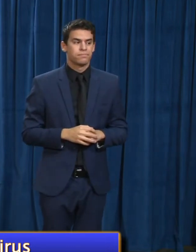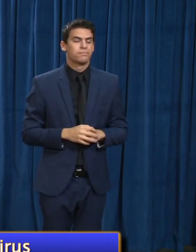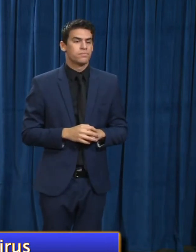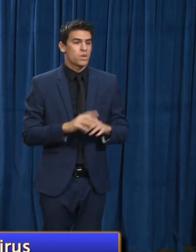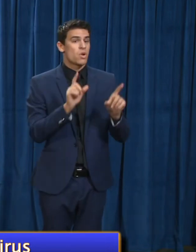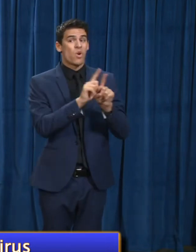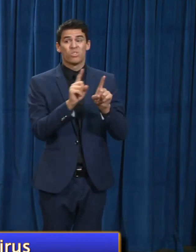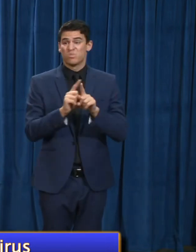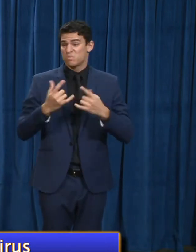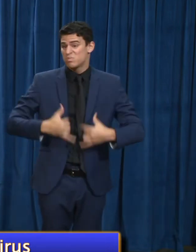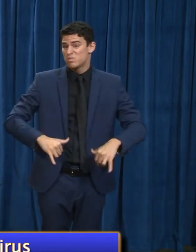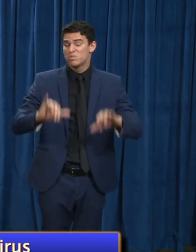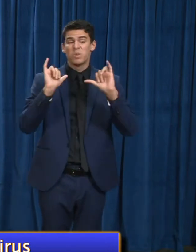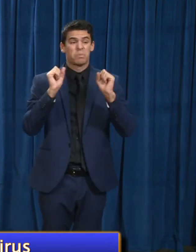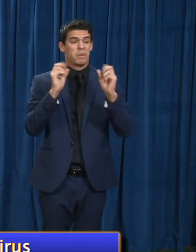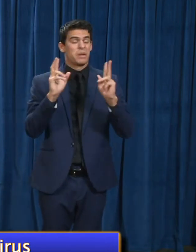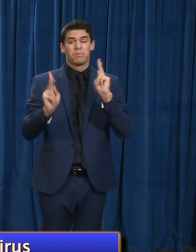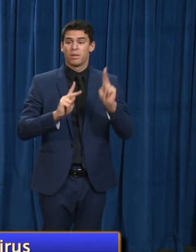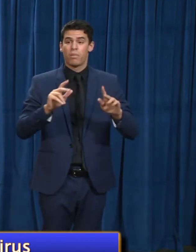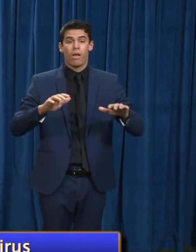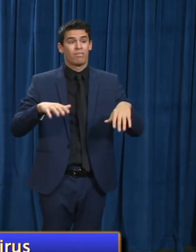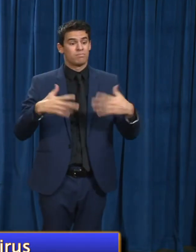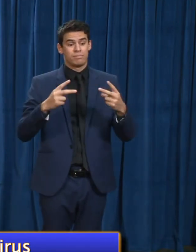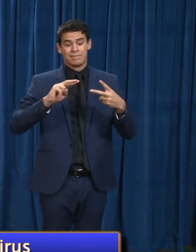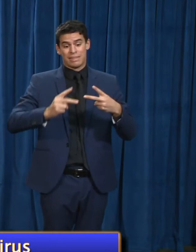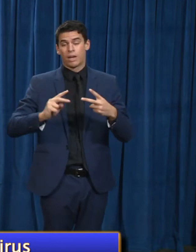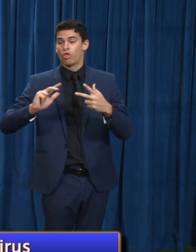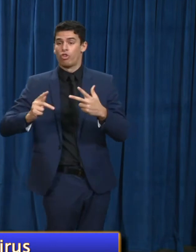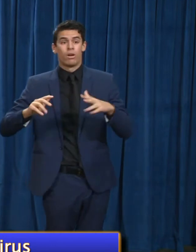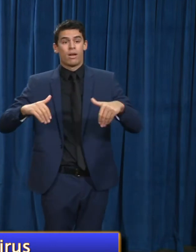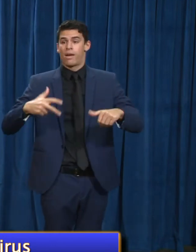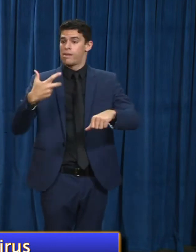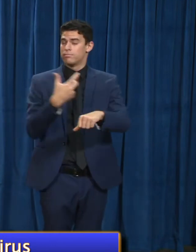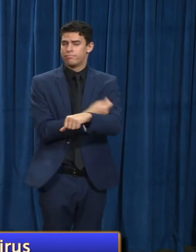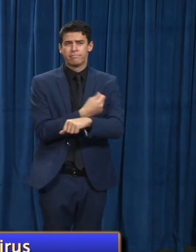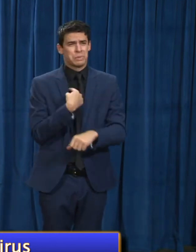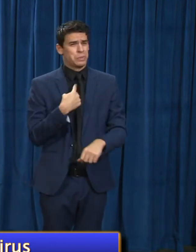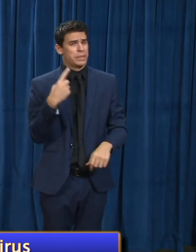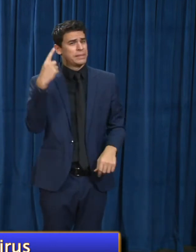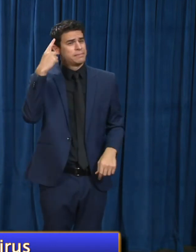missing doses. We believe that we have about